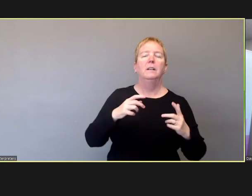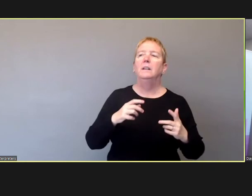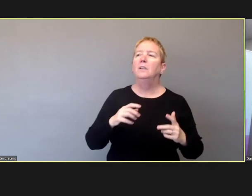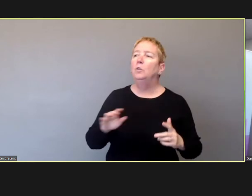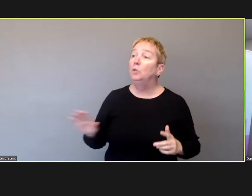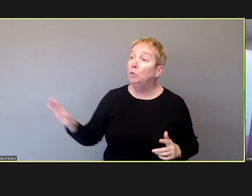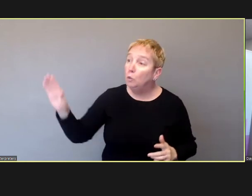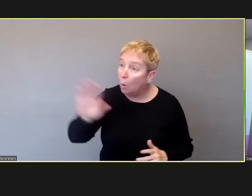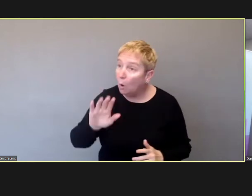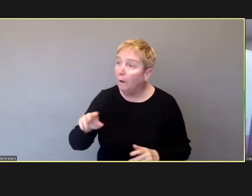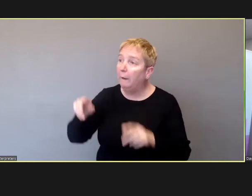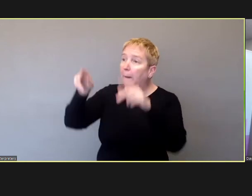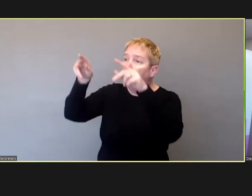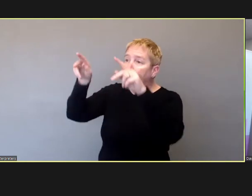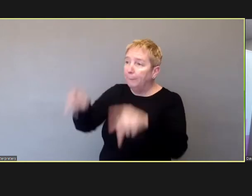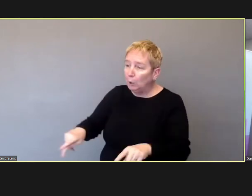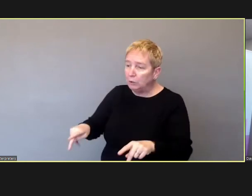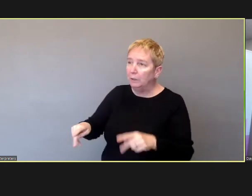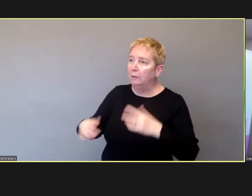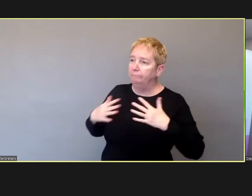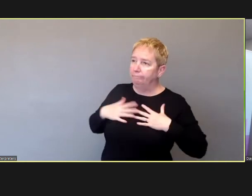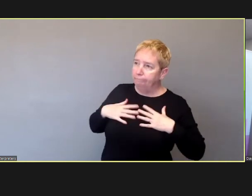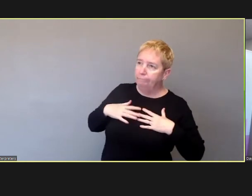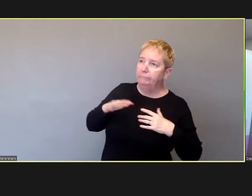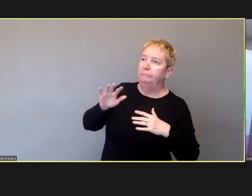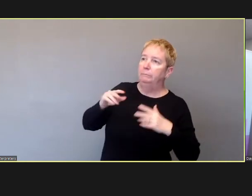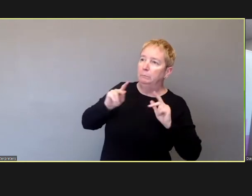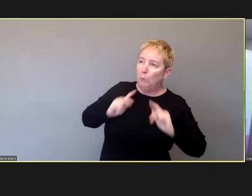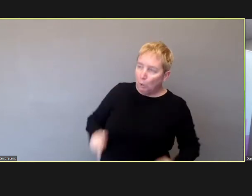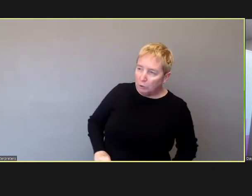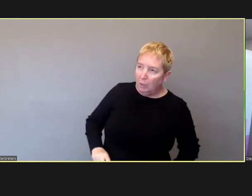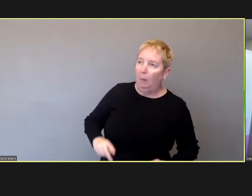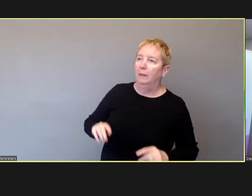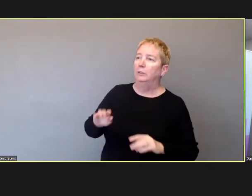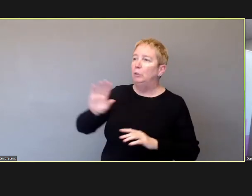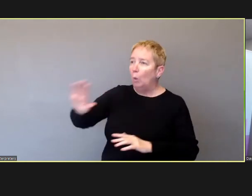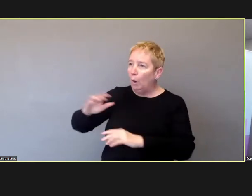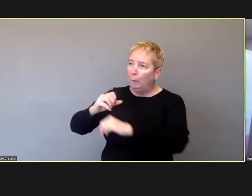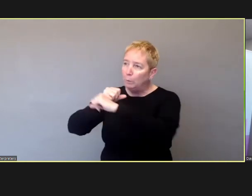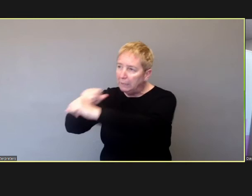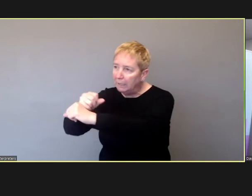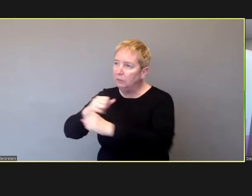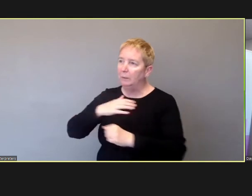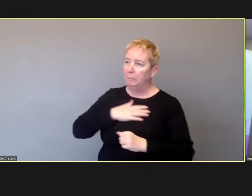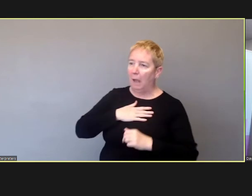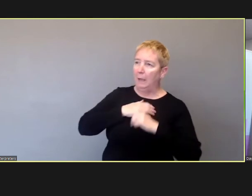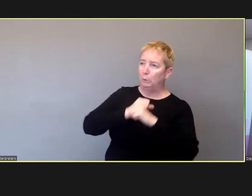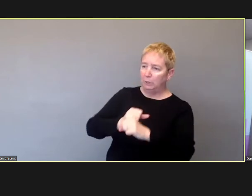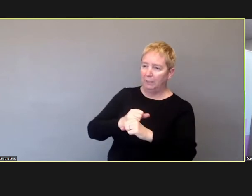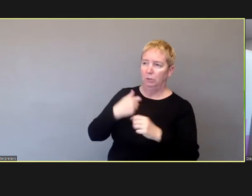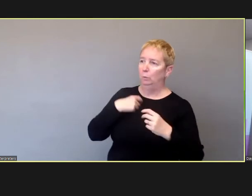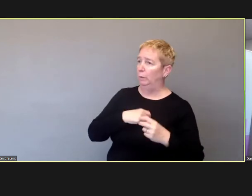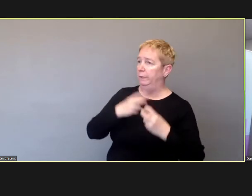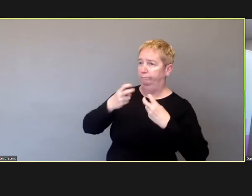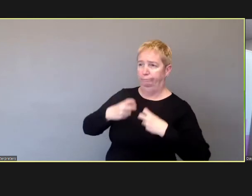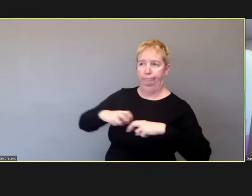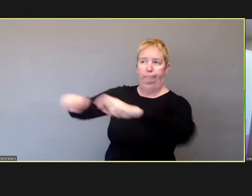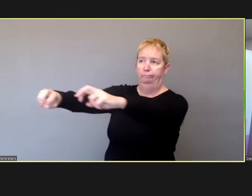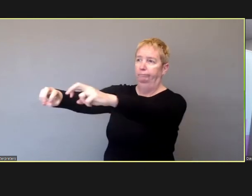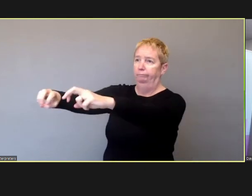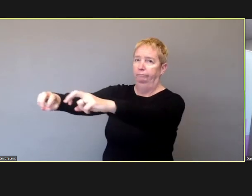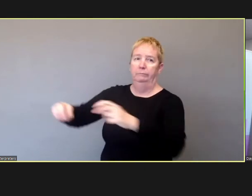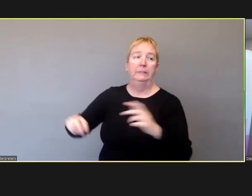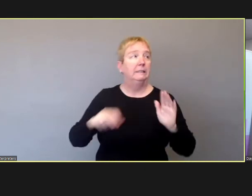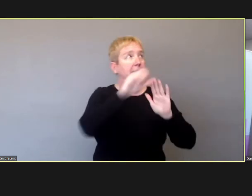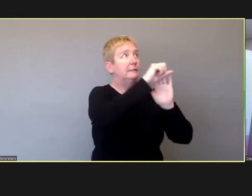personal interventions and protections for one's own self, family, community, to individuals, families, and communities, and away from the state.